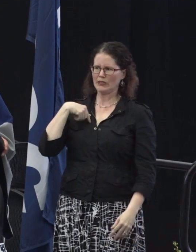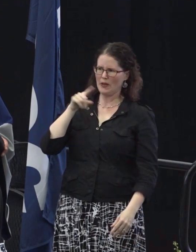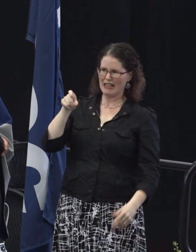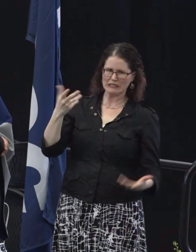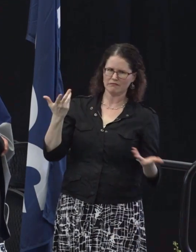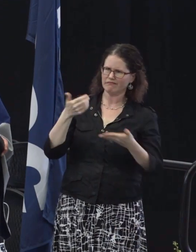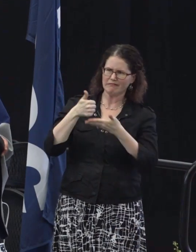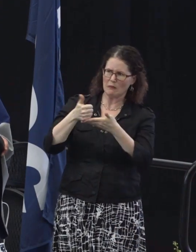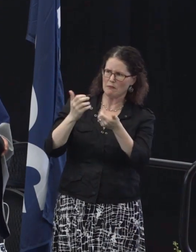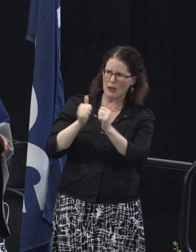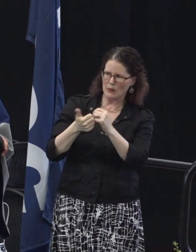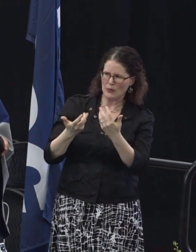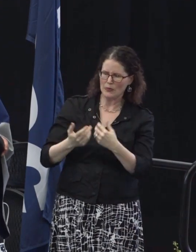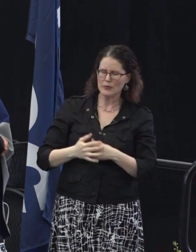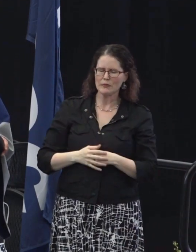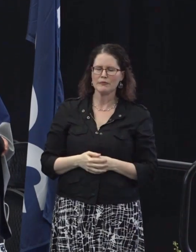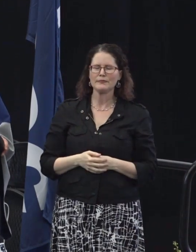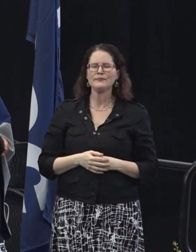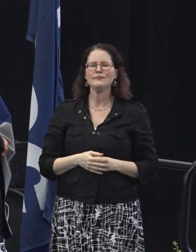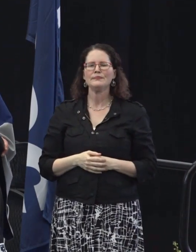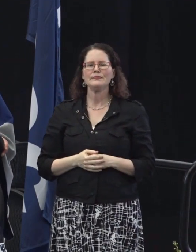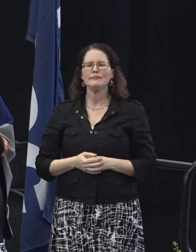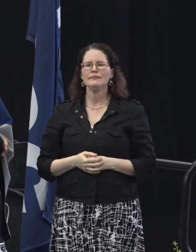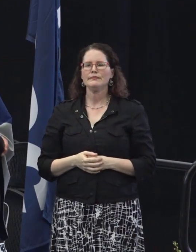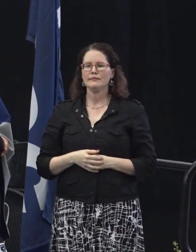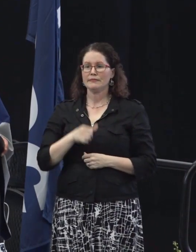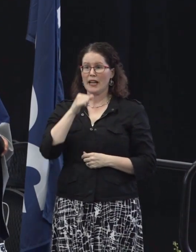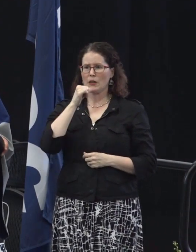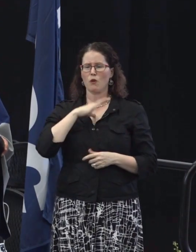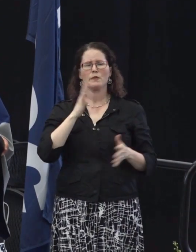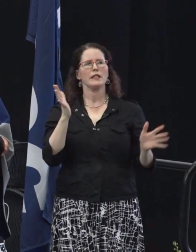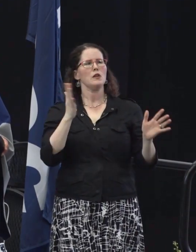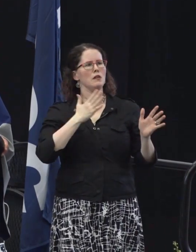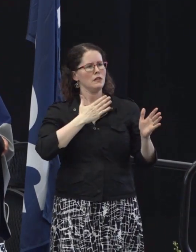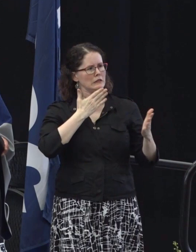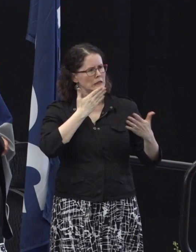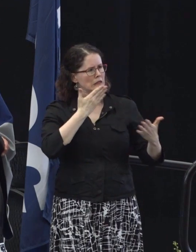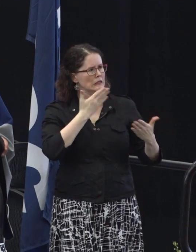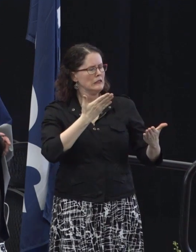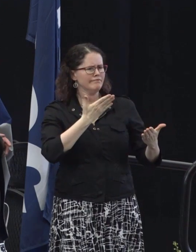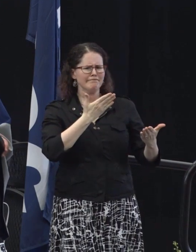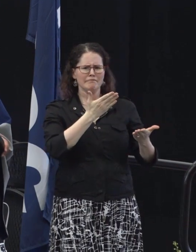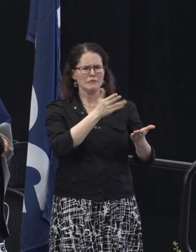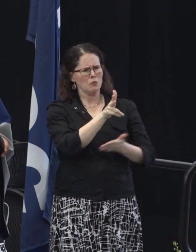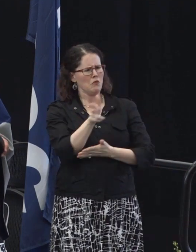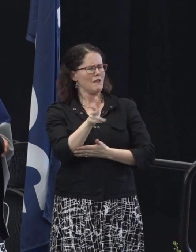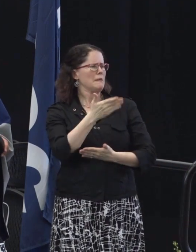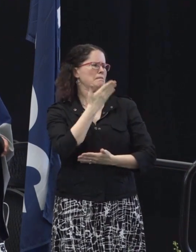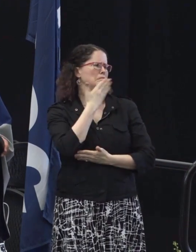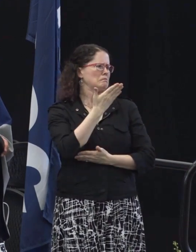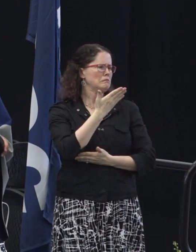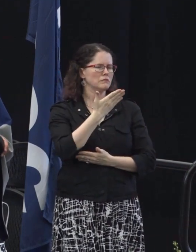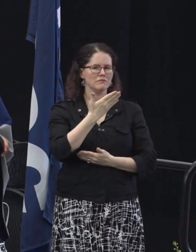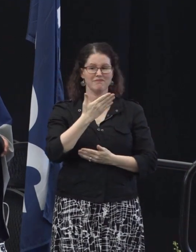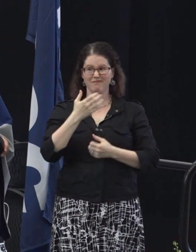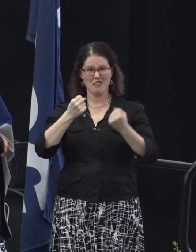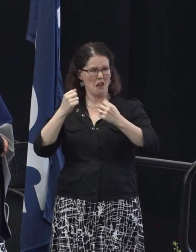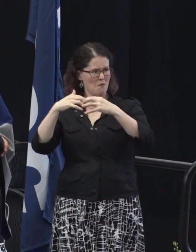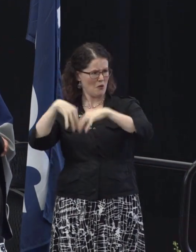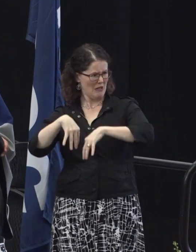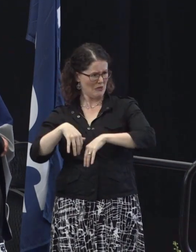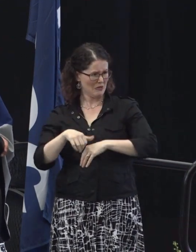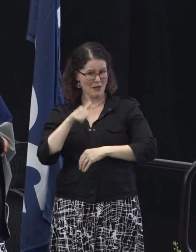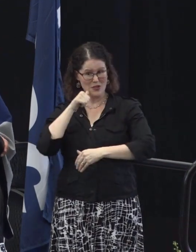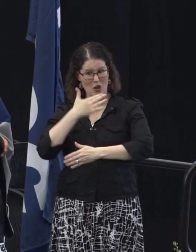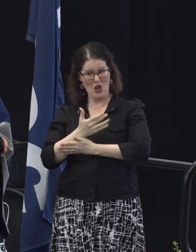what I could do to help. And this poor woman said to me, "Oh, my soul, thank goodness you stopped. Our car broke down and my